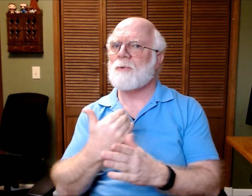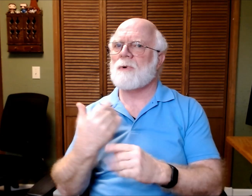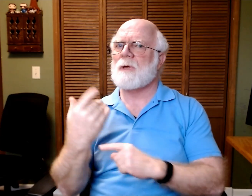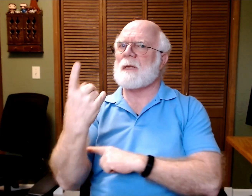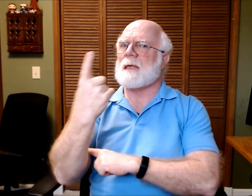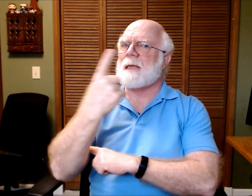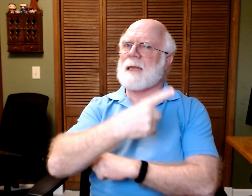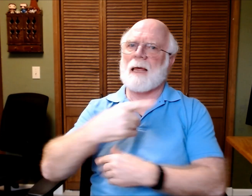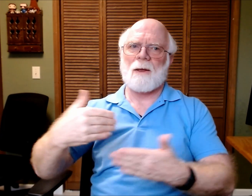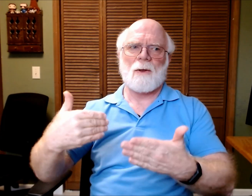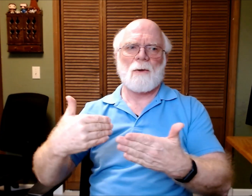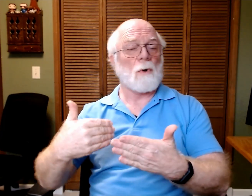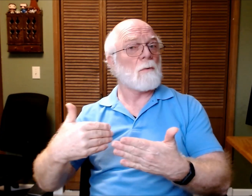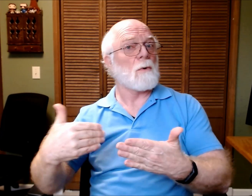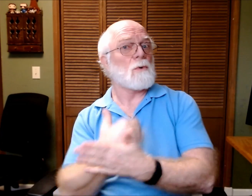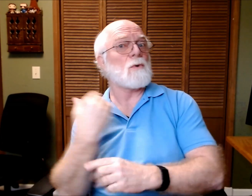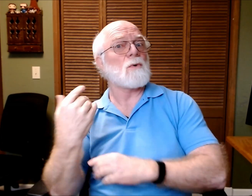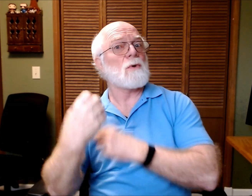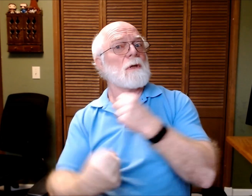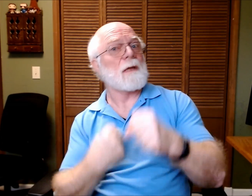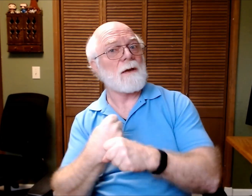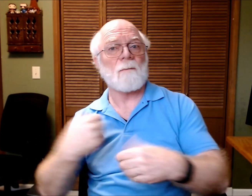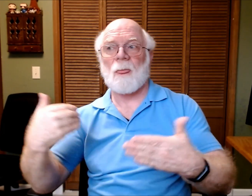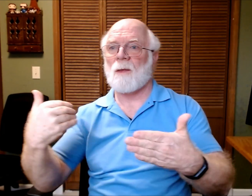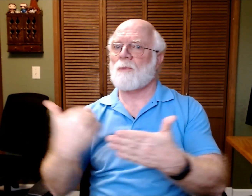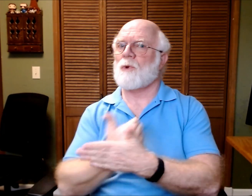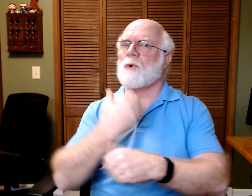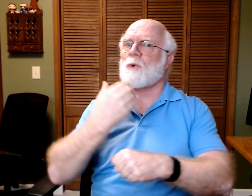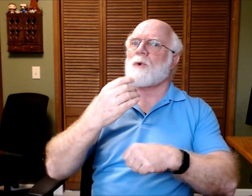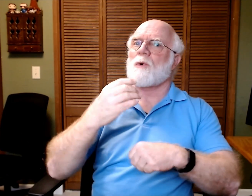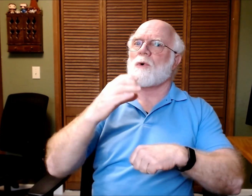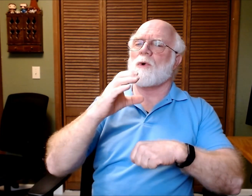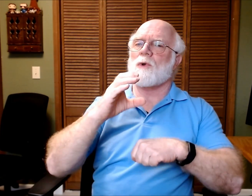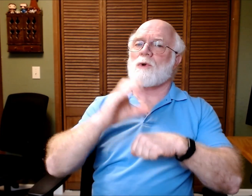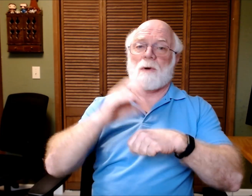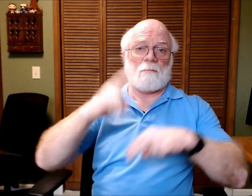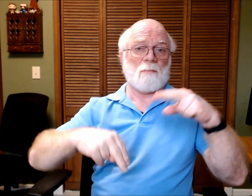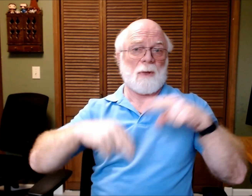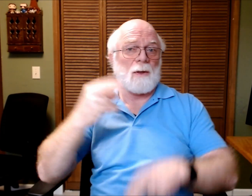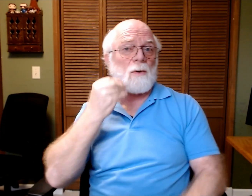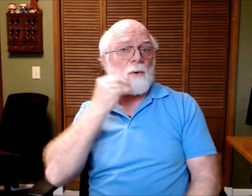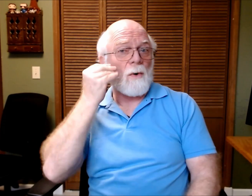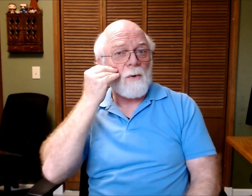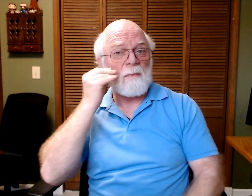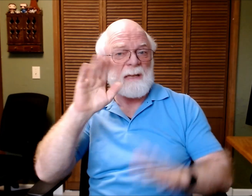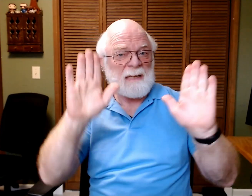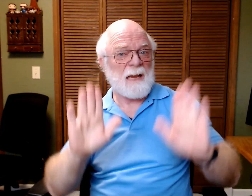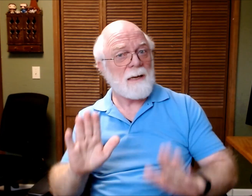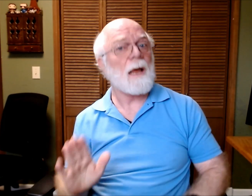new day, a new year, new church building home on